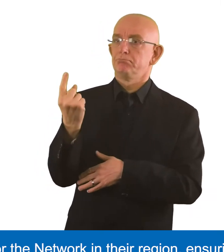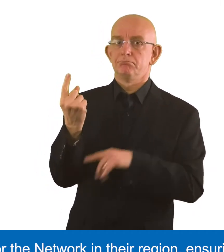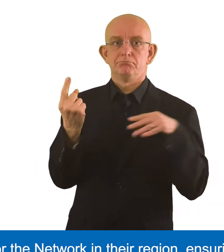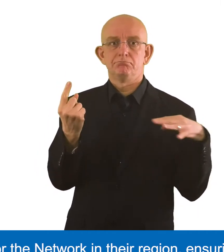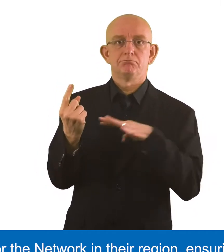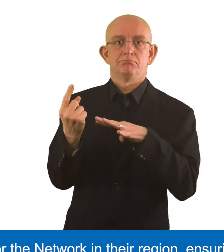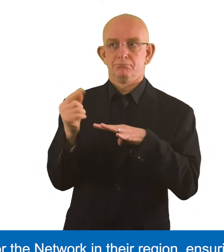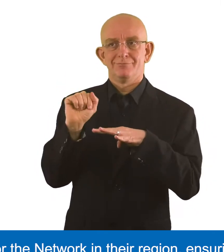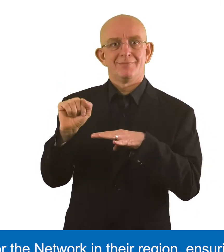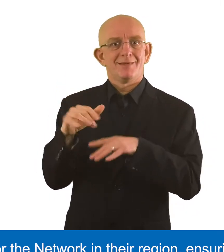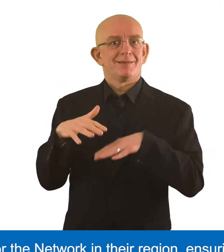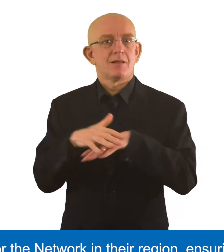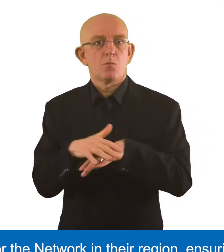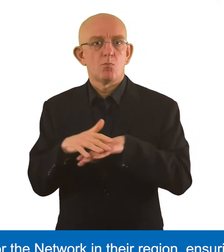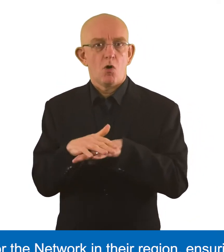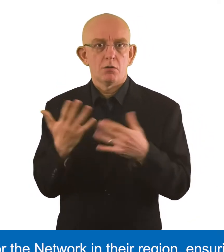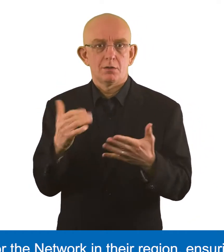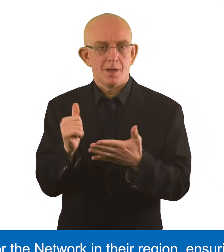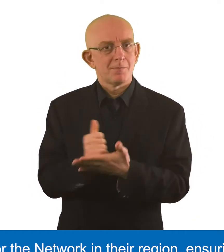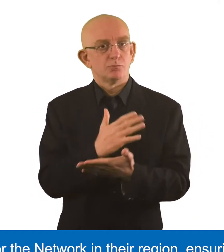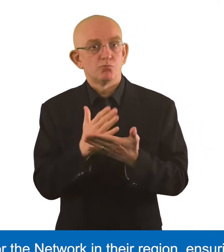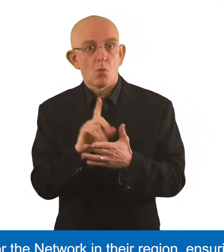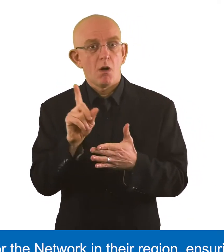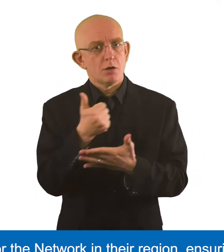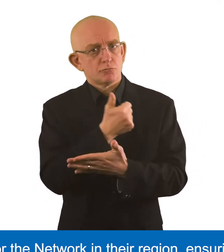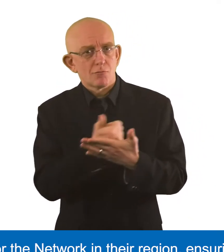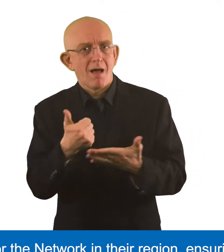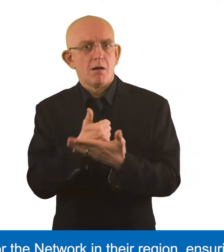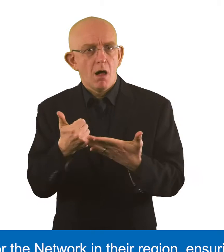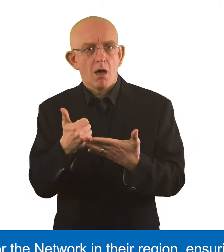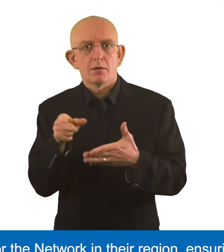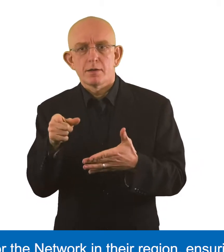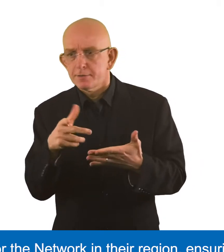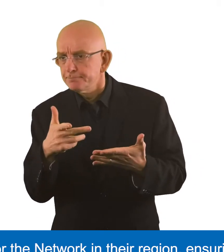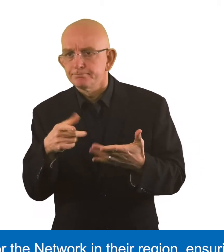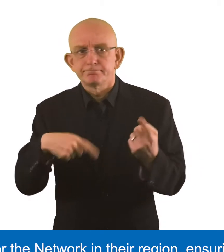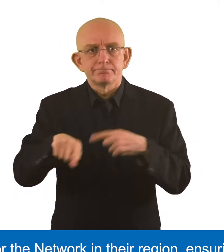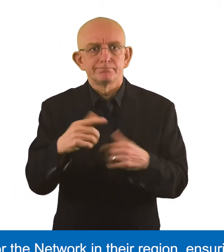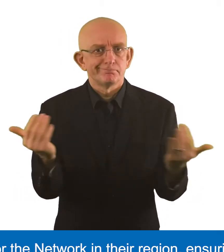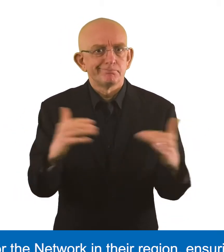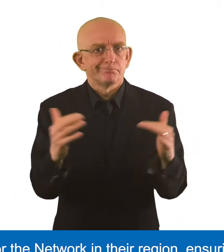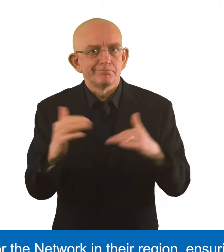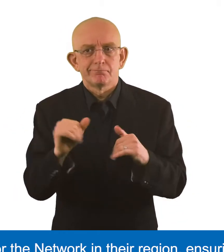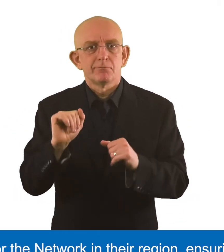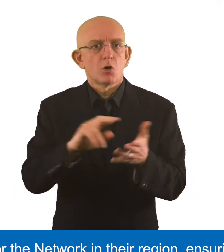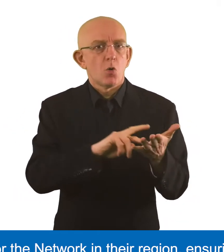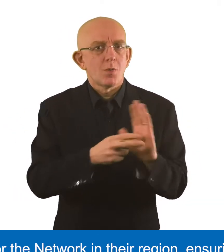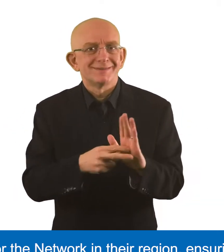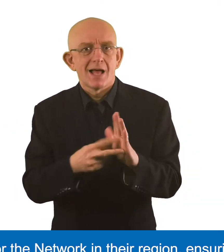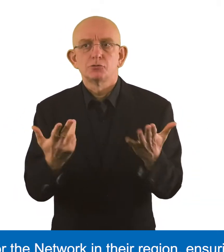Be a figurehead for the network in their region, ensuring that regular recruitment of organisations and members are encouraged to